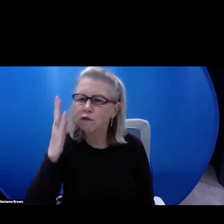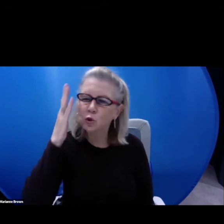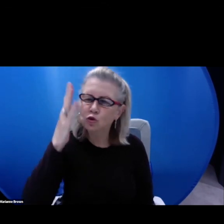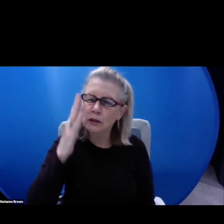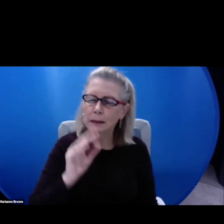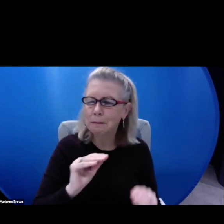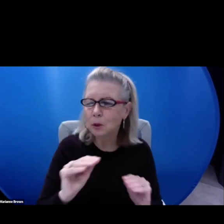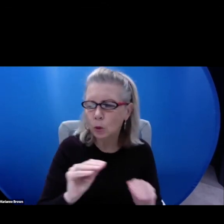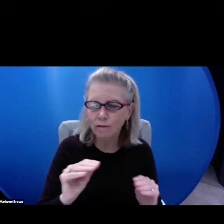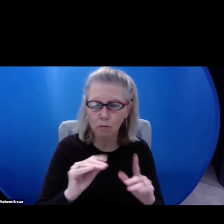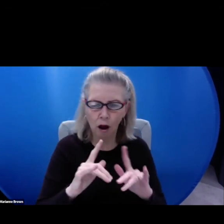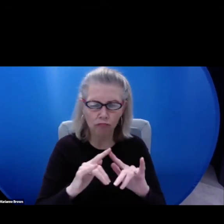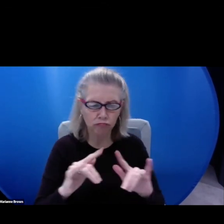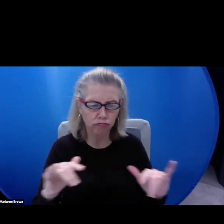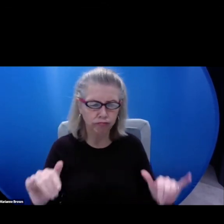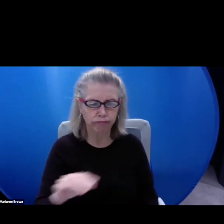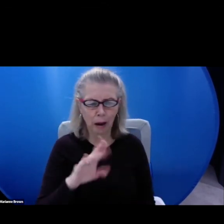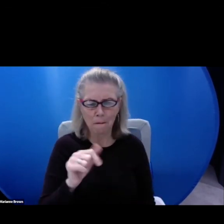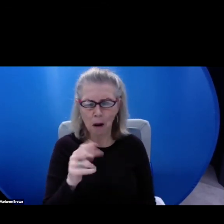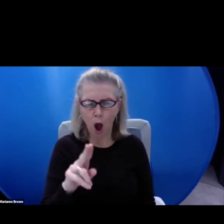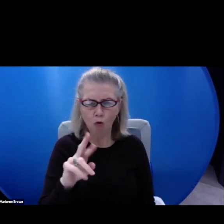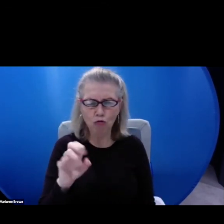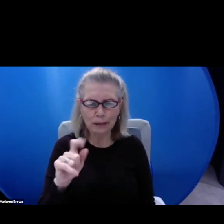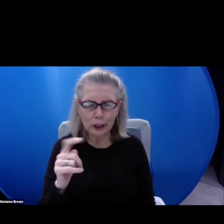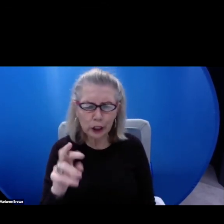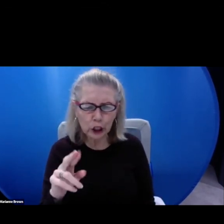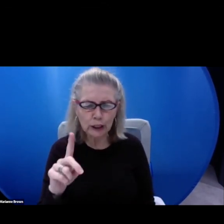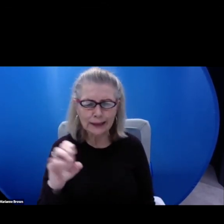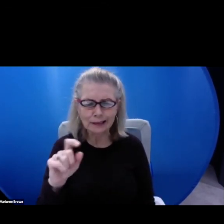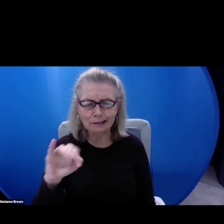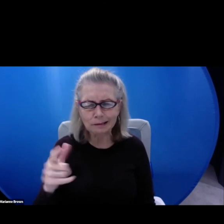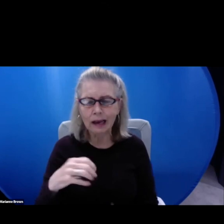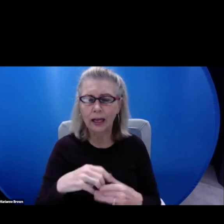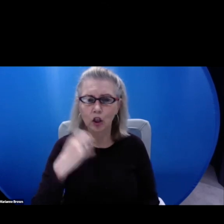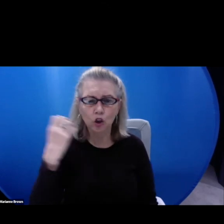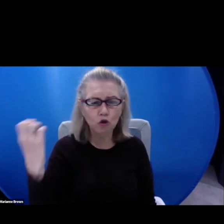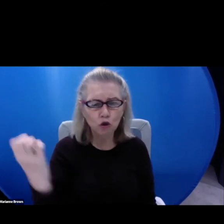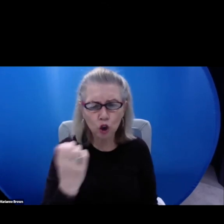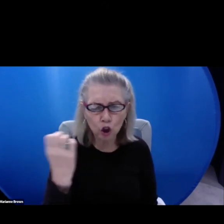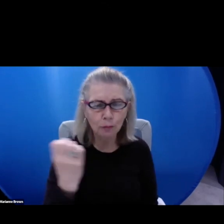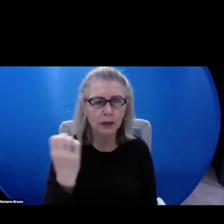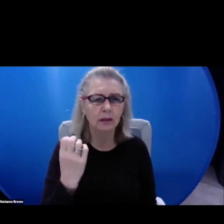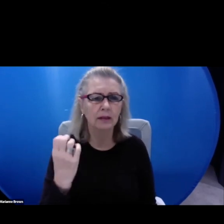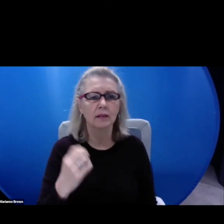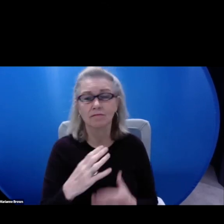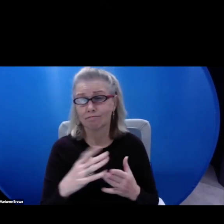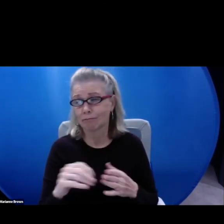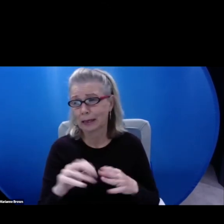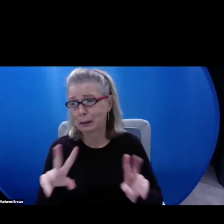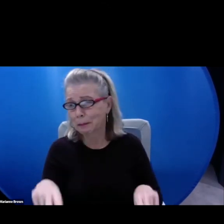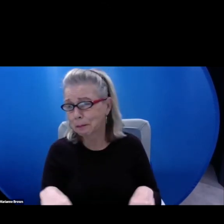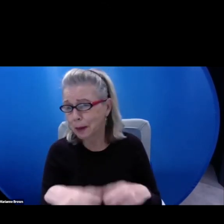and Russia, Dadaism in Zurich, Surrealism in Paris,